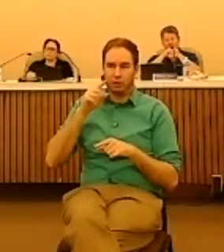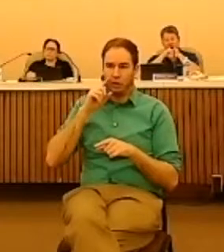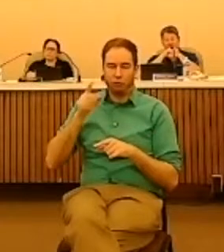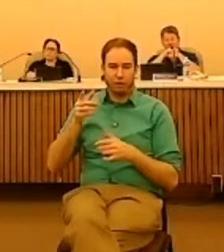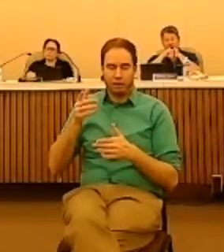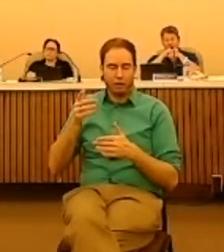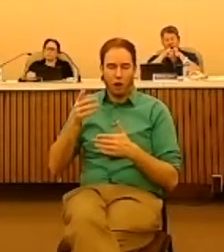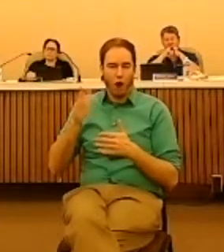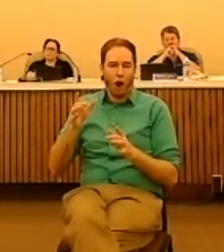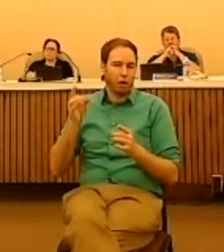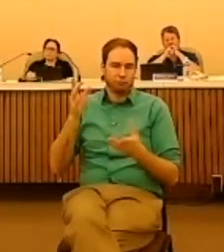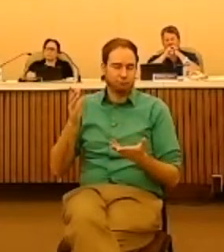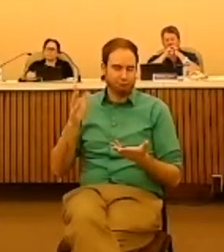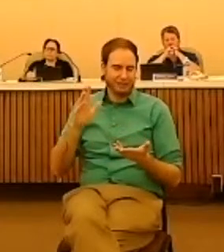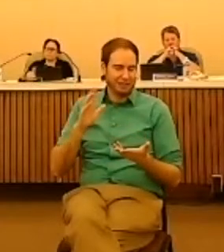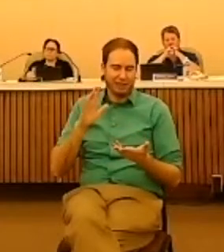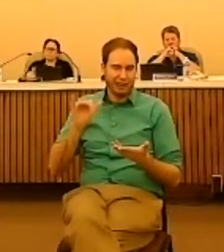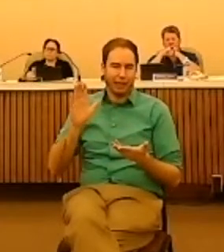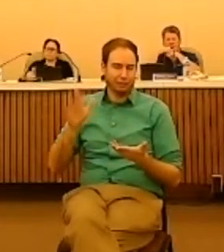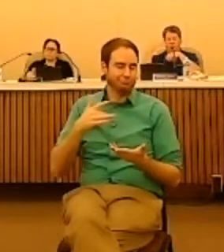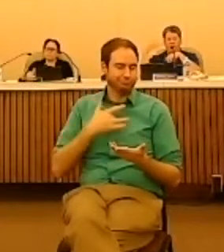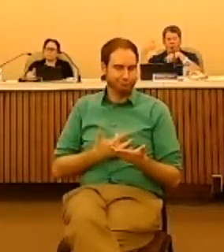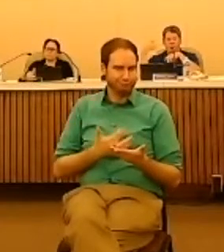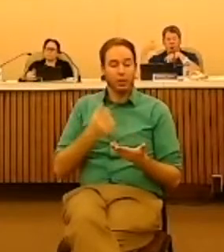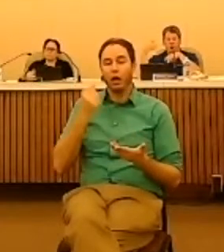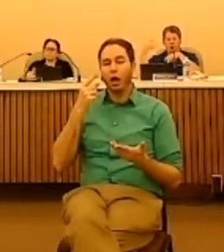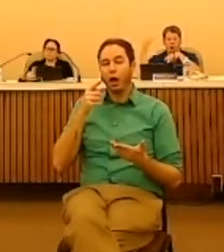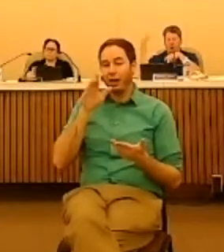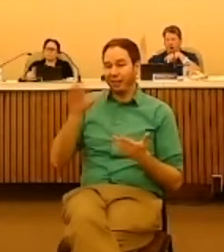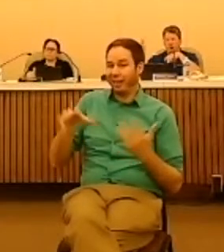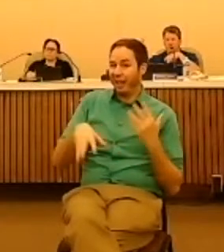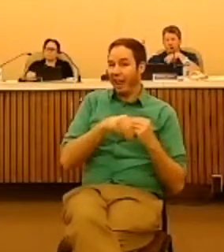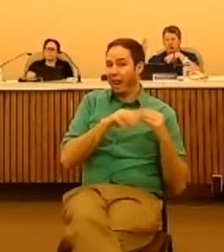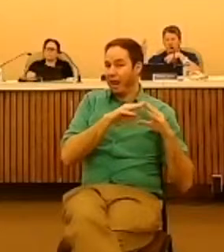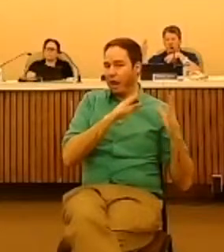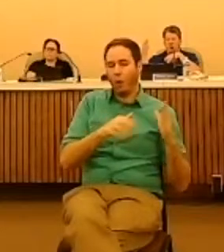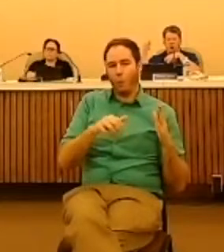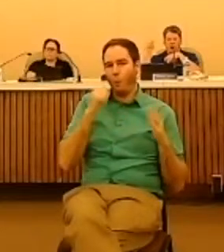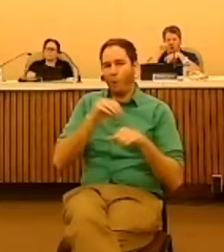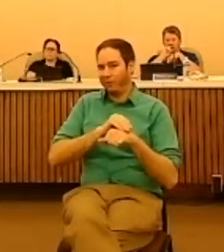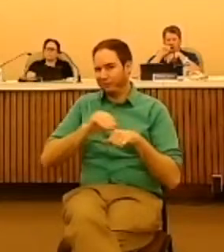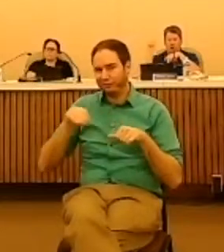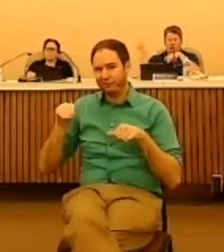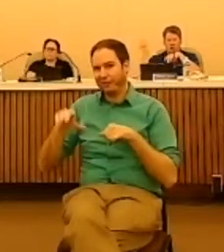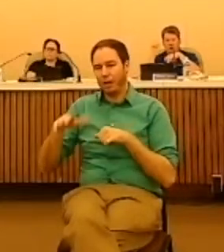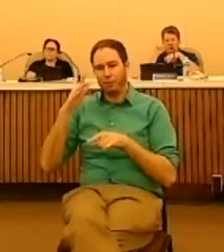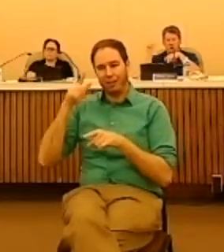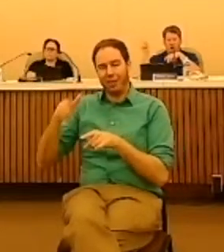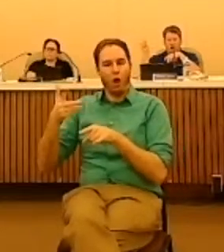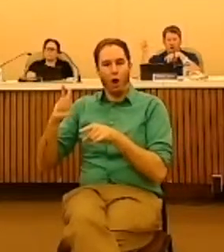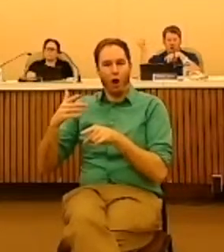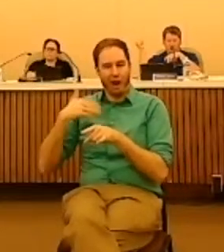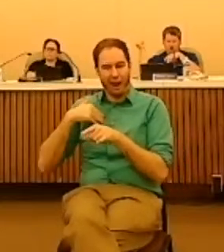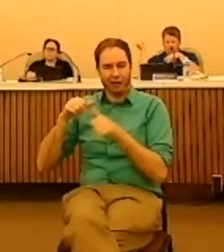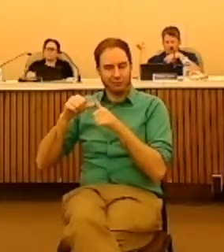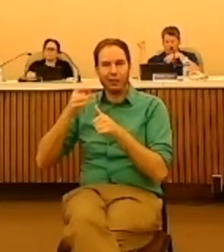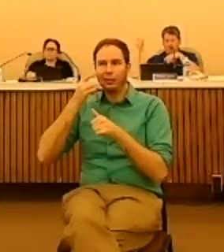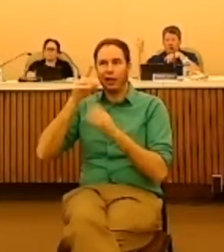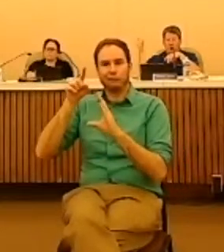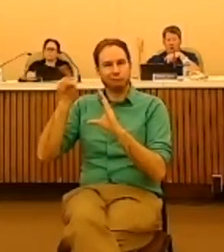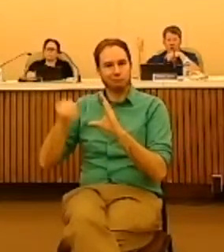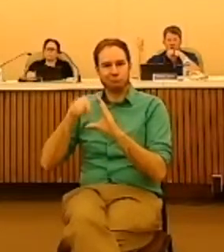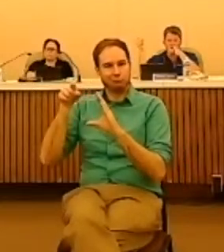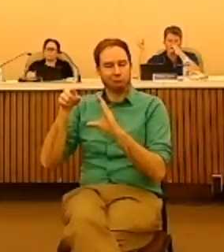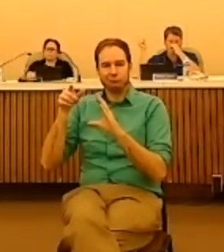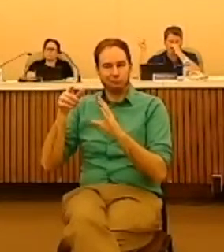what it is today. But again, this traffic won't change that because it wouldn't change the length of the cycle.